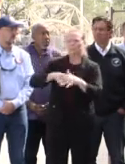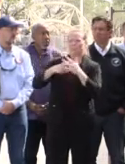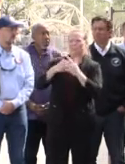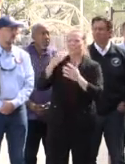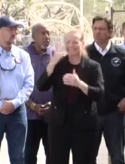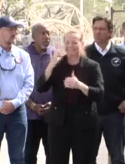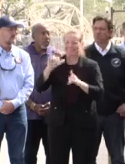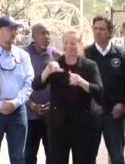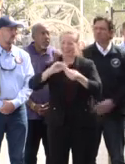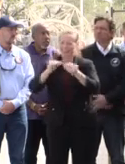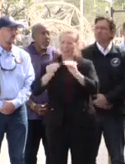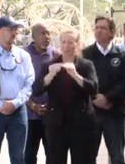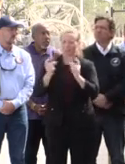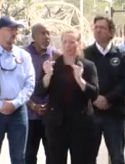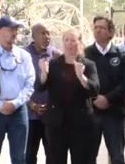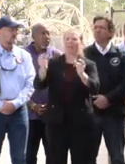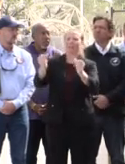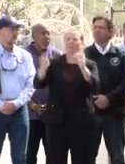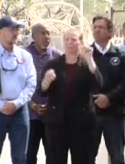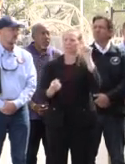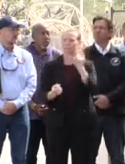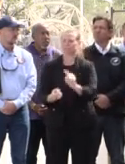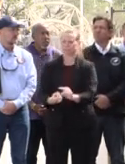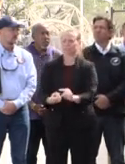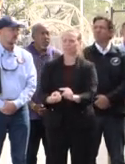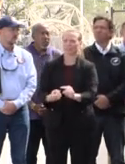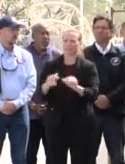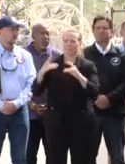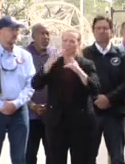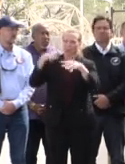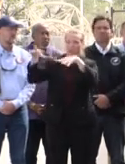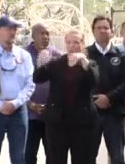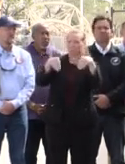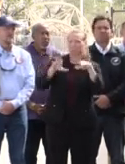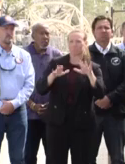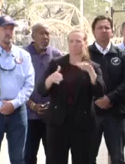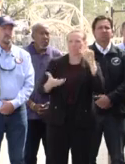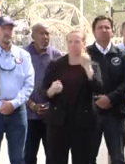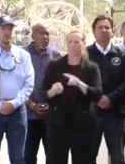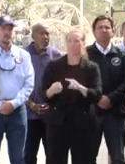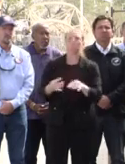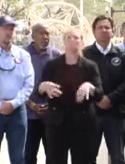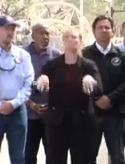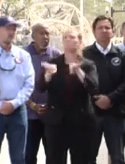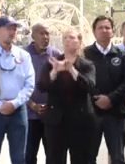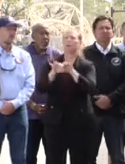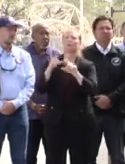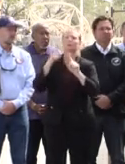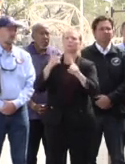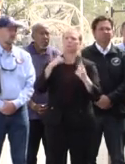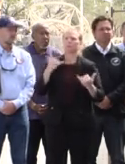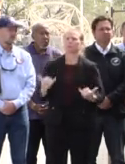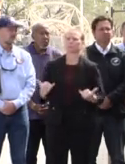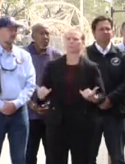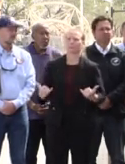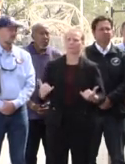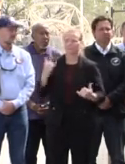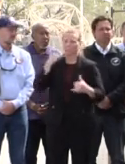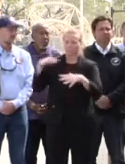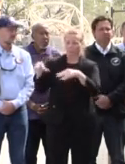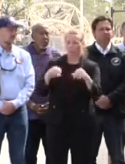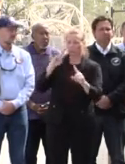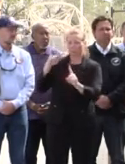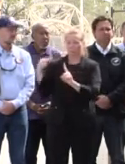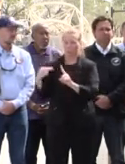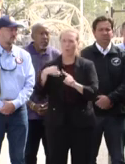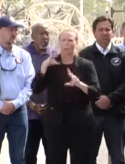numbers quickly decrease, the outage numbers. An important milestone for today on the outage front, we will